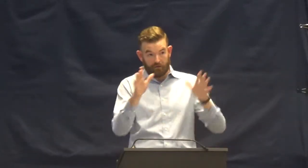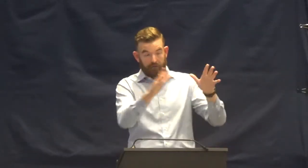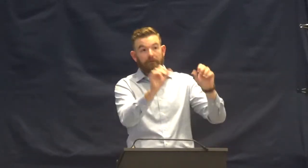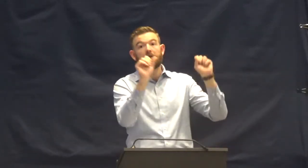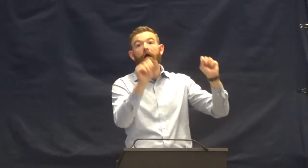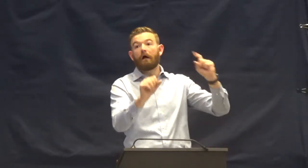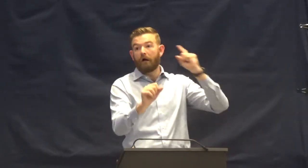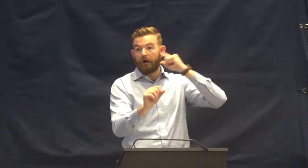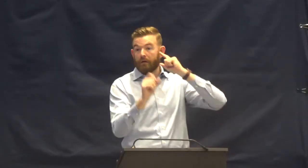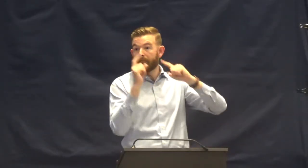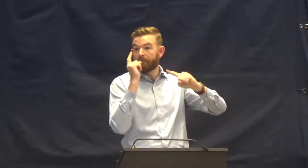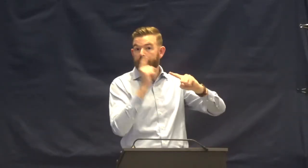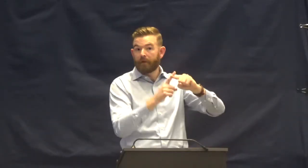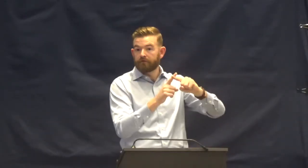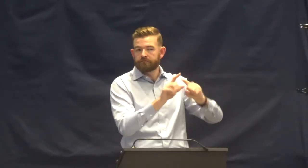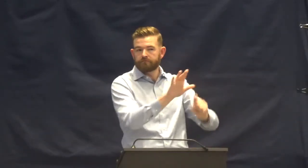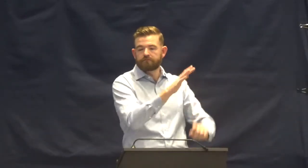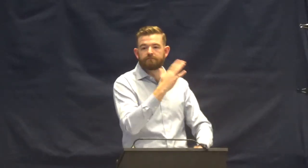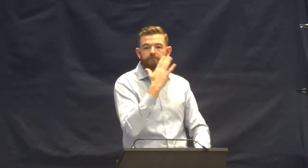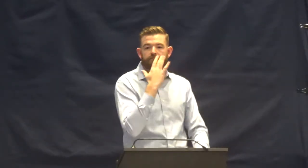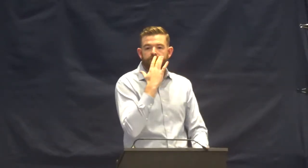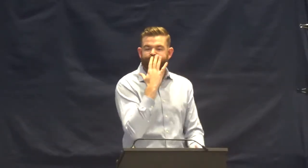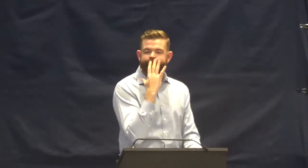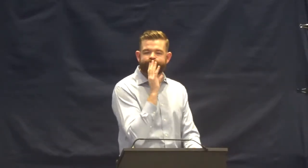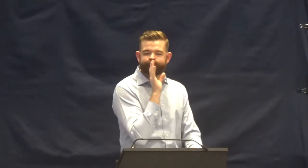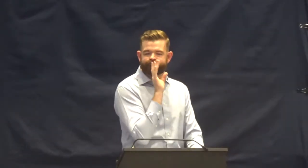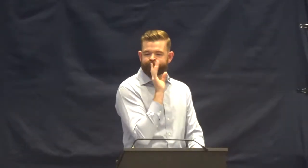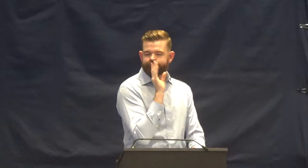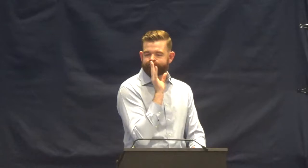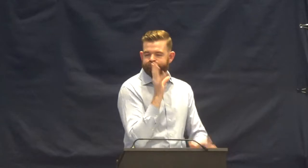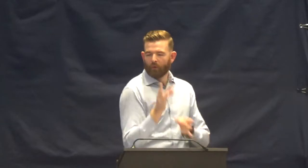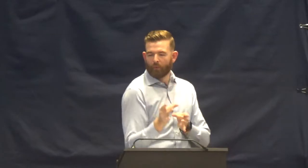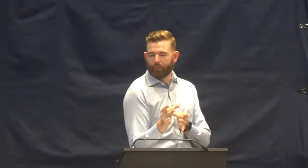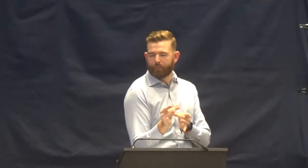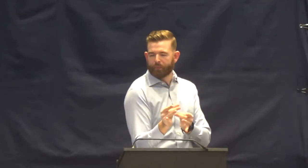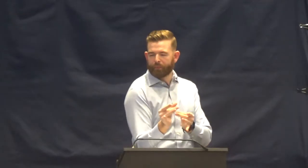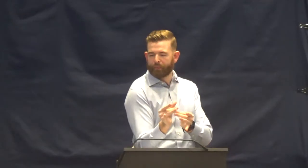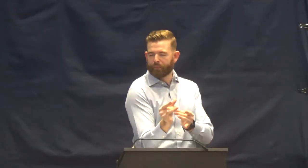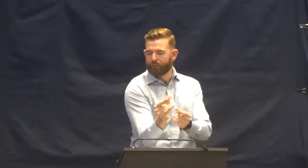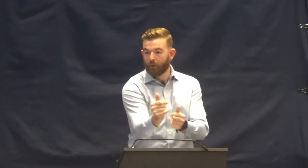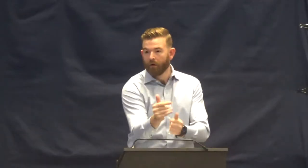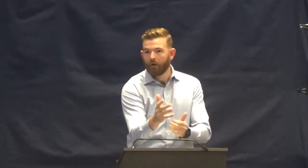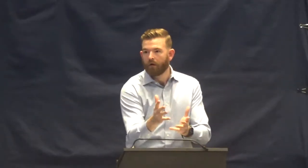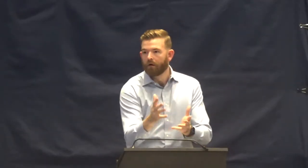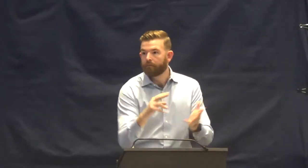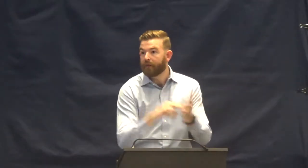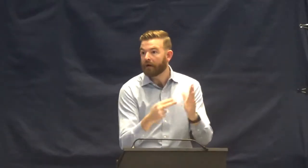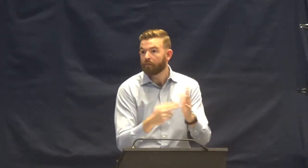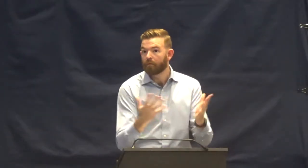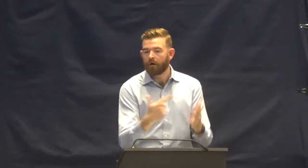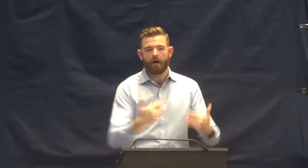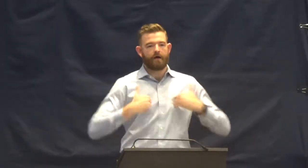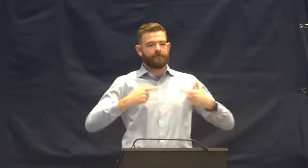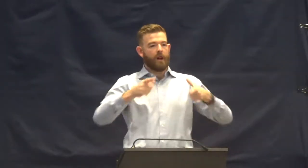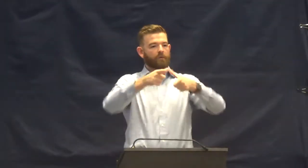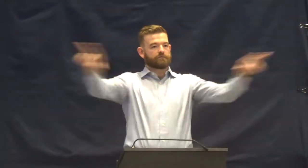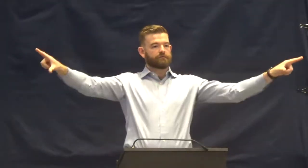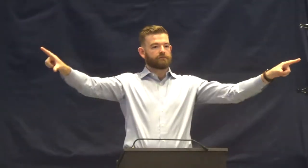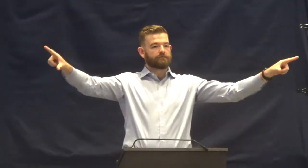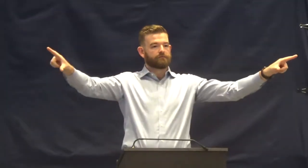speak. But Jesus did give the man his hearing, but he also gave the man the ability